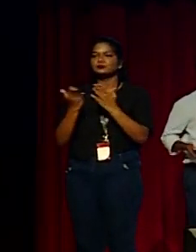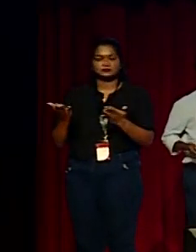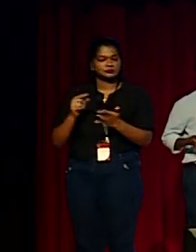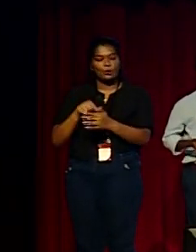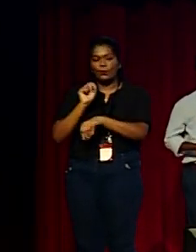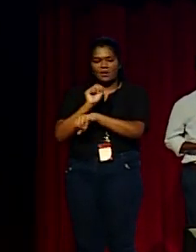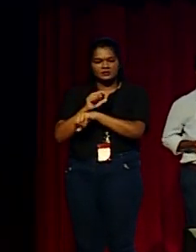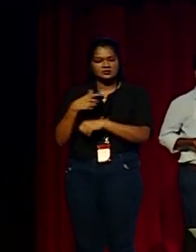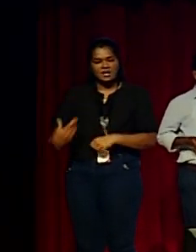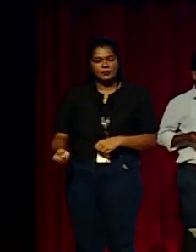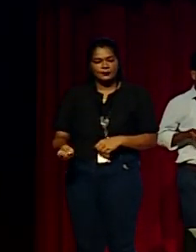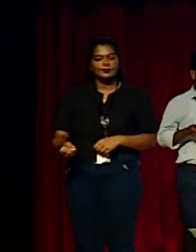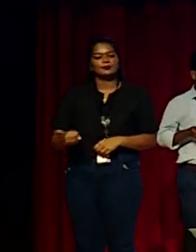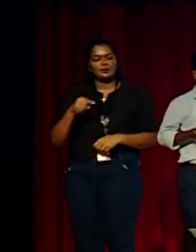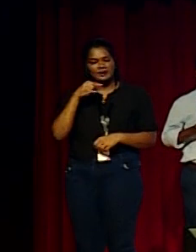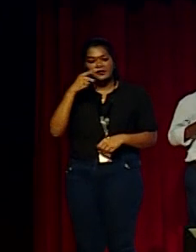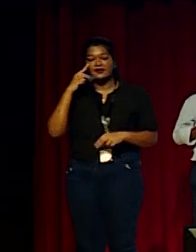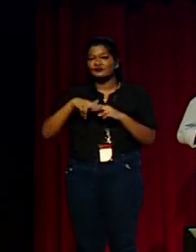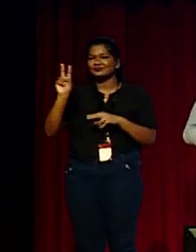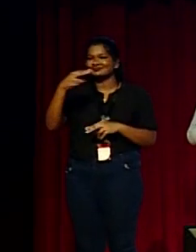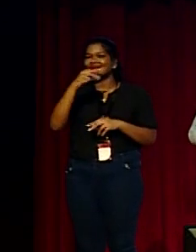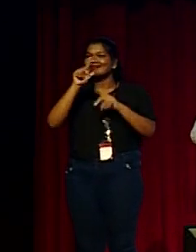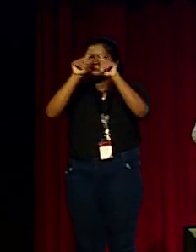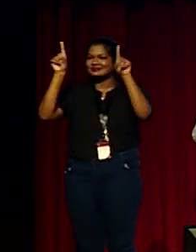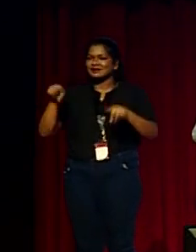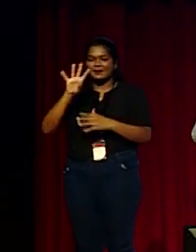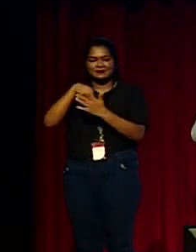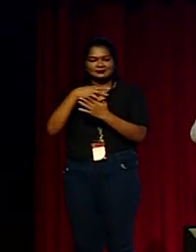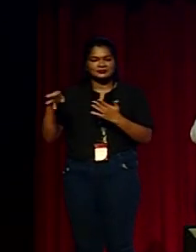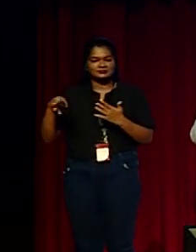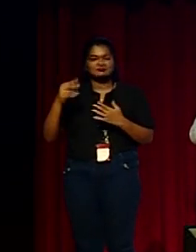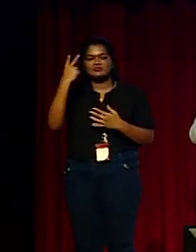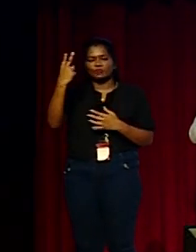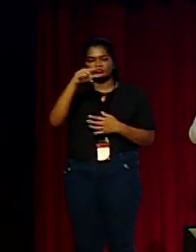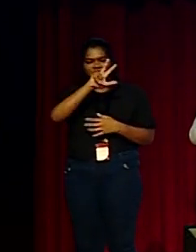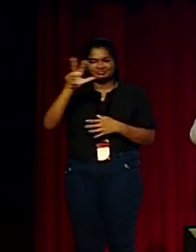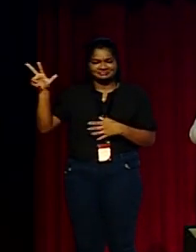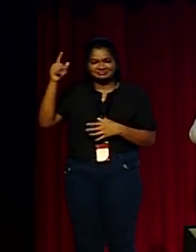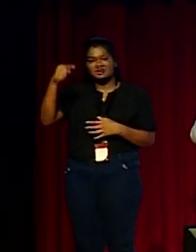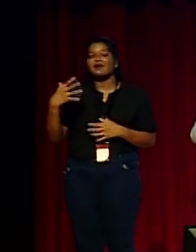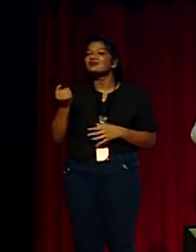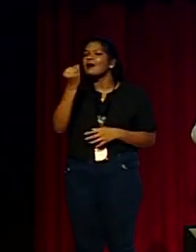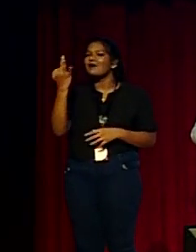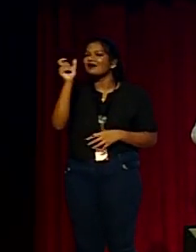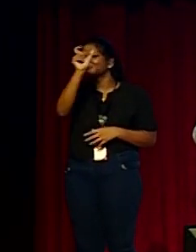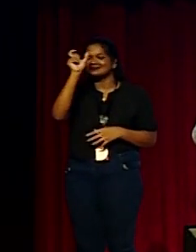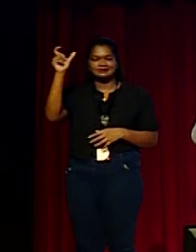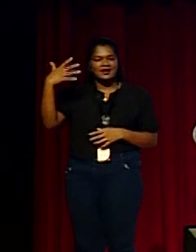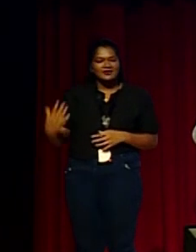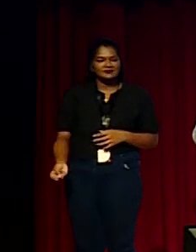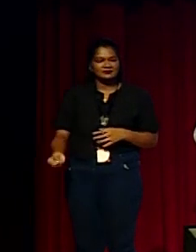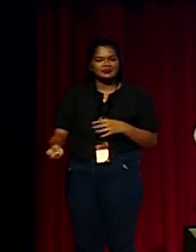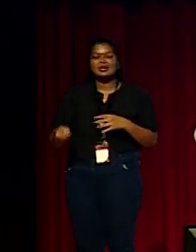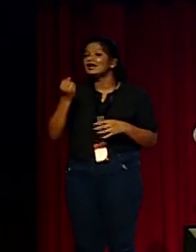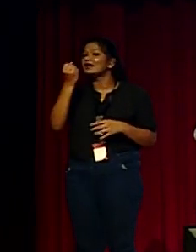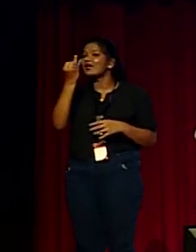well-known works in this table. So if you look into the 2nd and 8th columns, so there are the number of target symbols and the